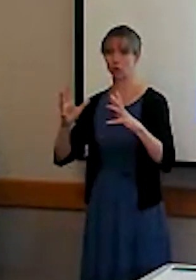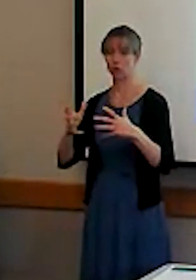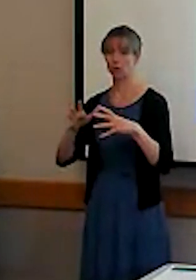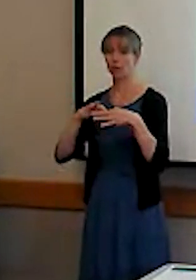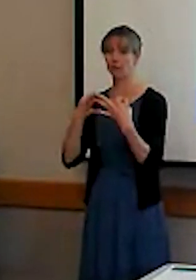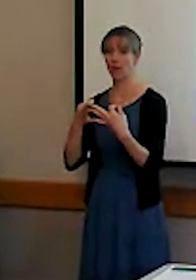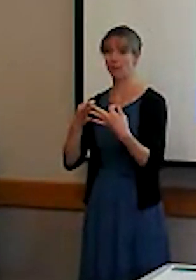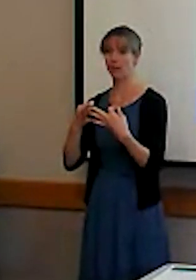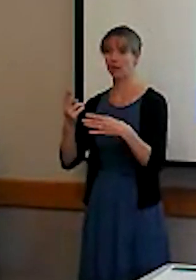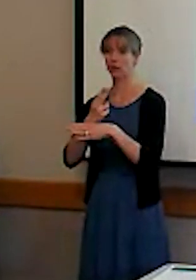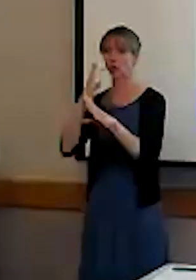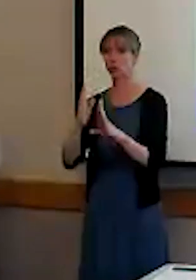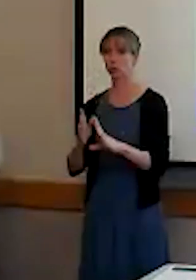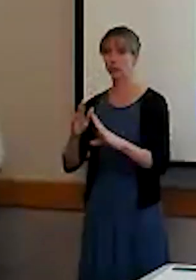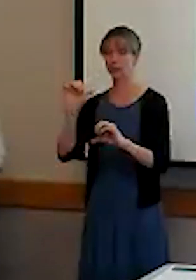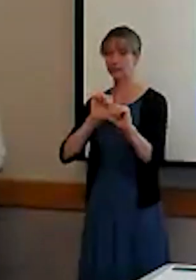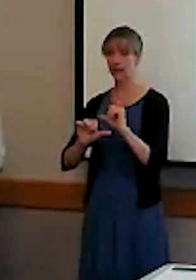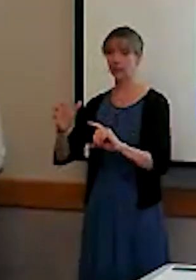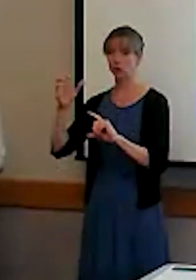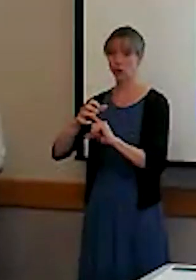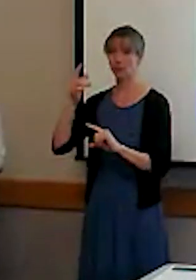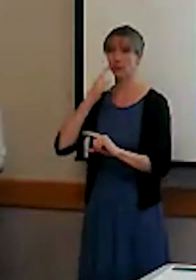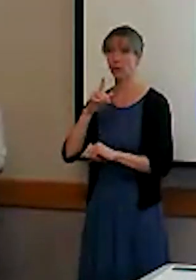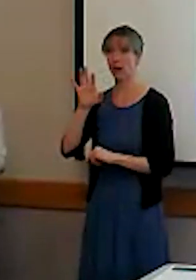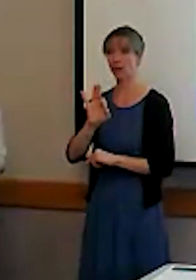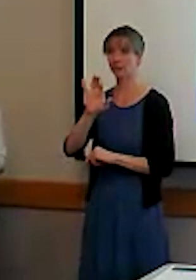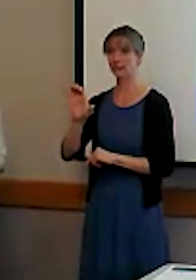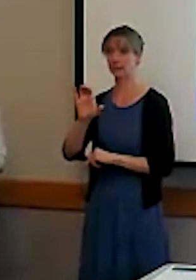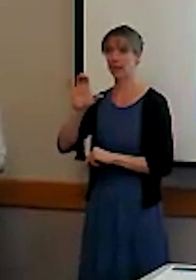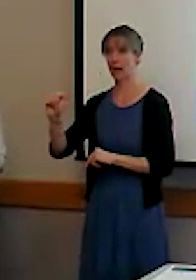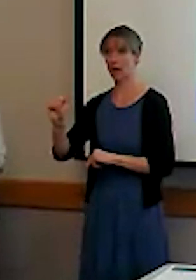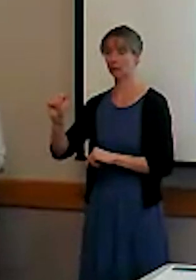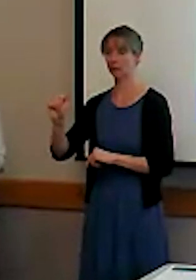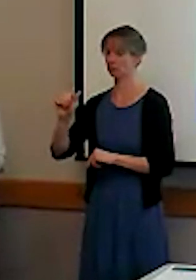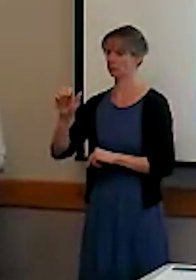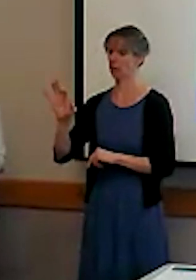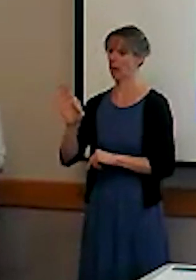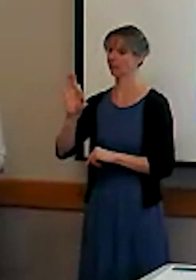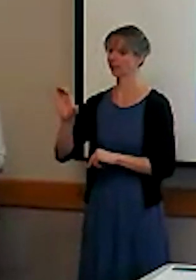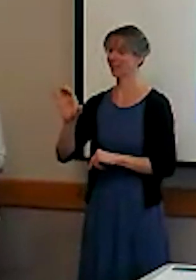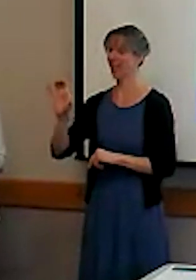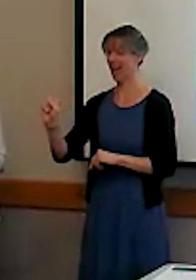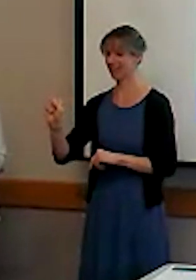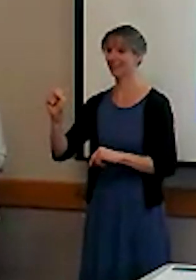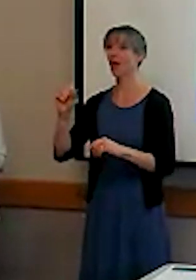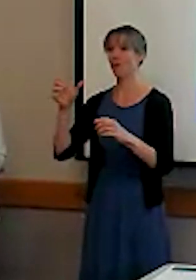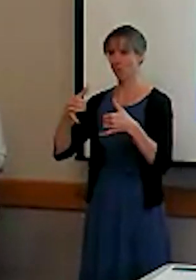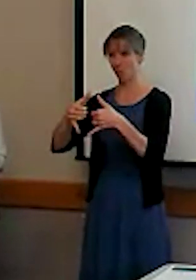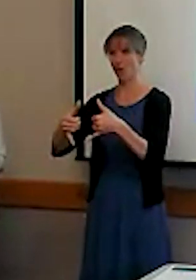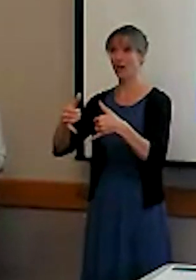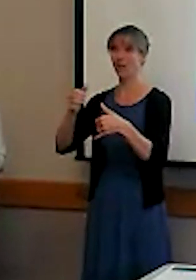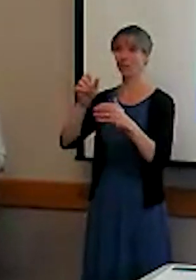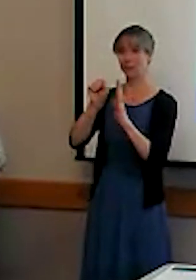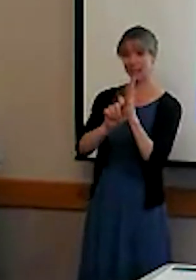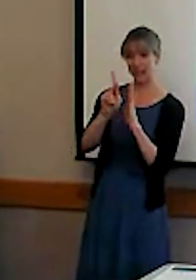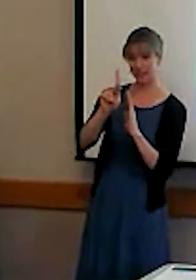Family Consumer Sciences Champions for FCS award at both the state of Kentucky and at the national